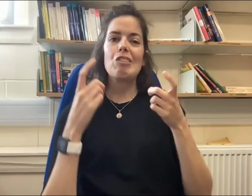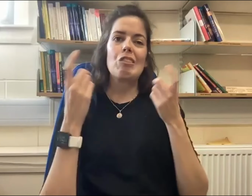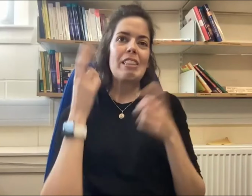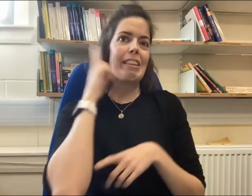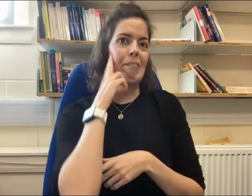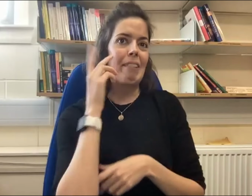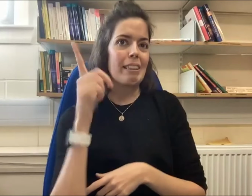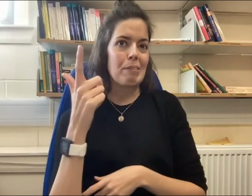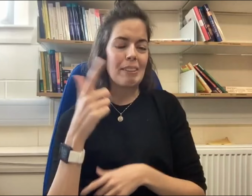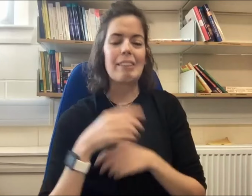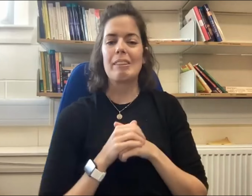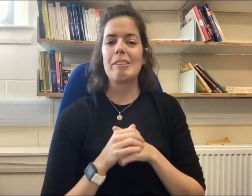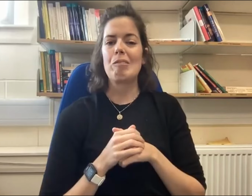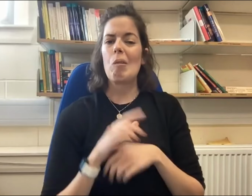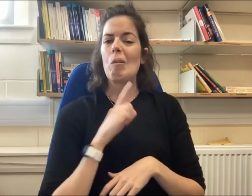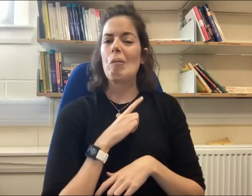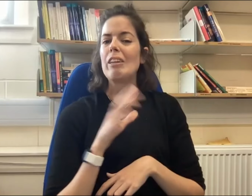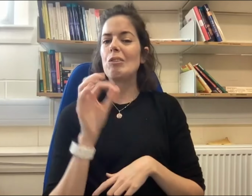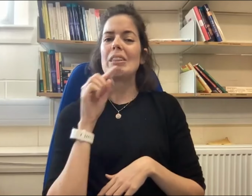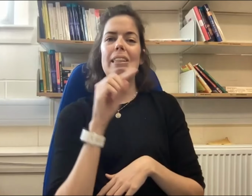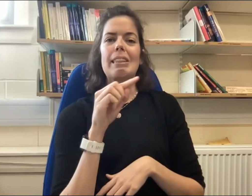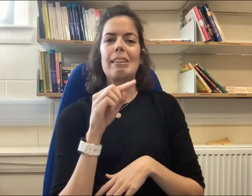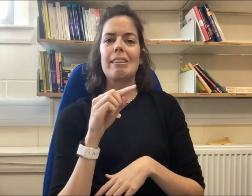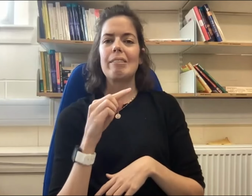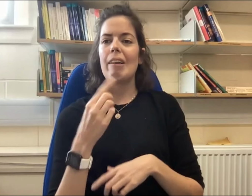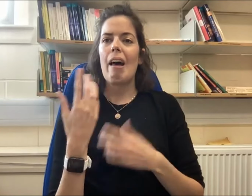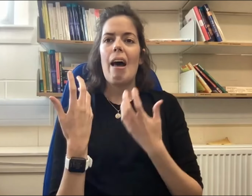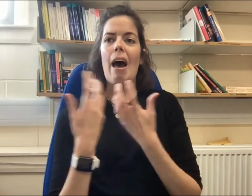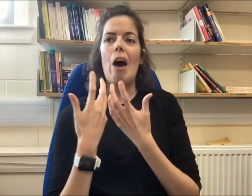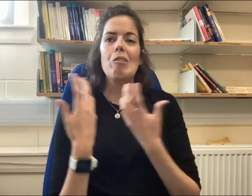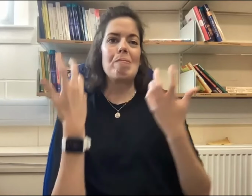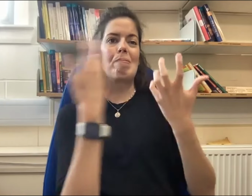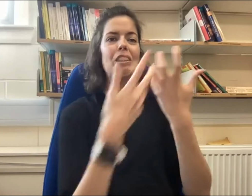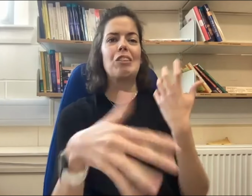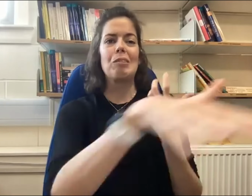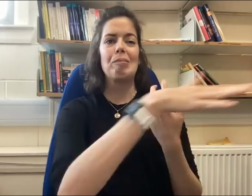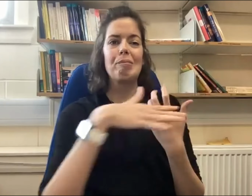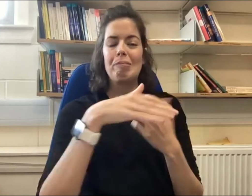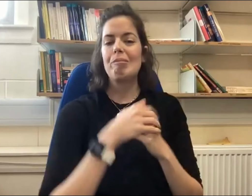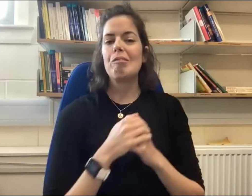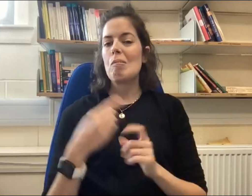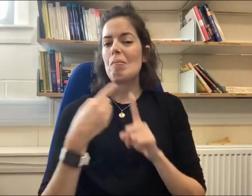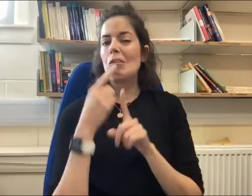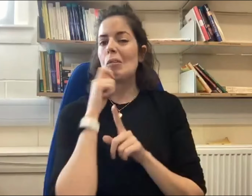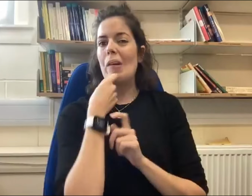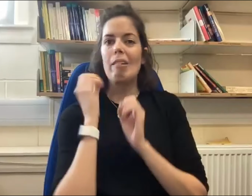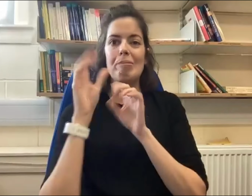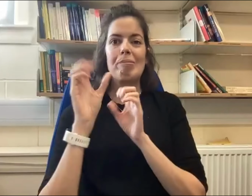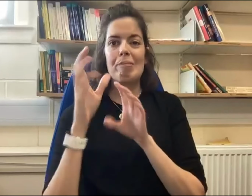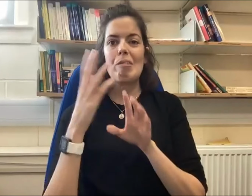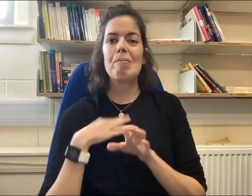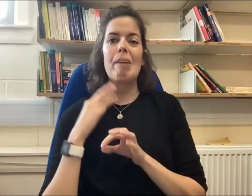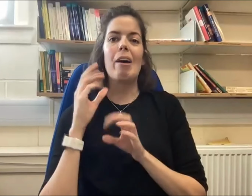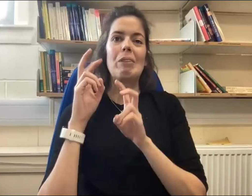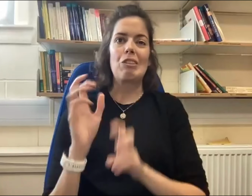I am going to present to you my topic, which is about queer, deaf, lesbians and their